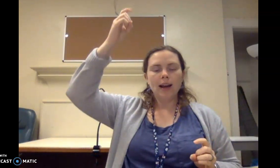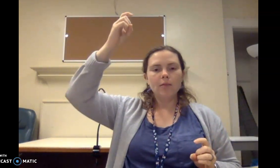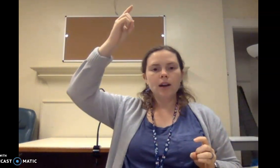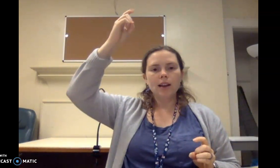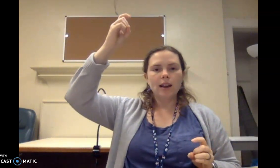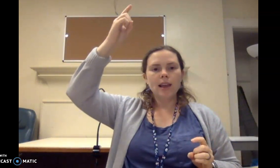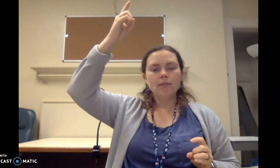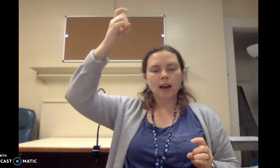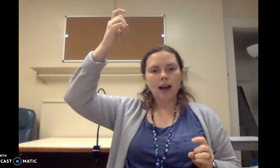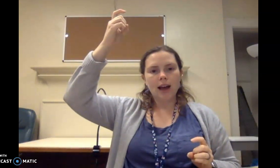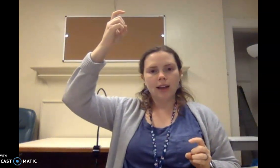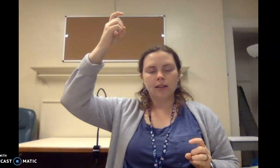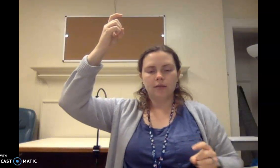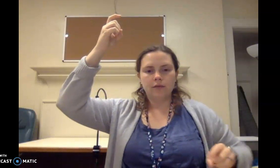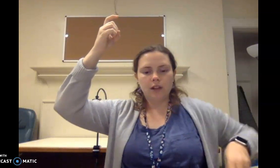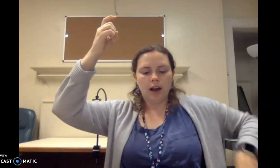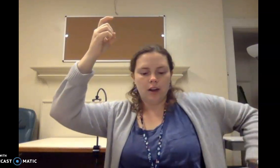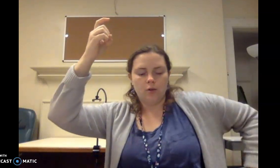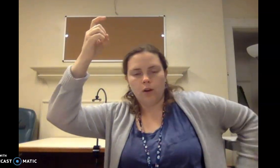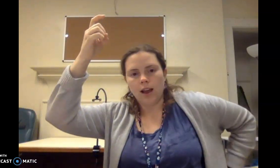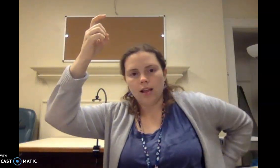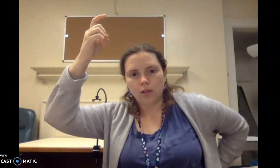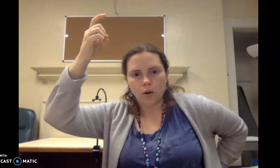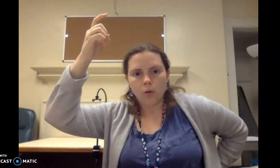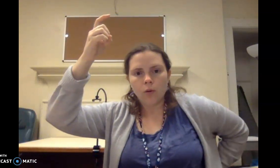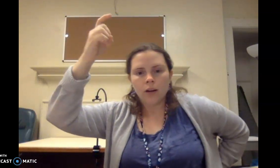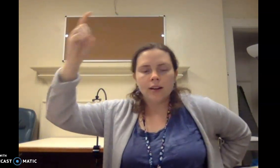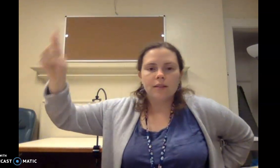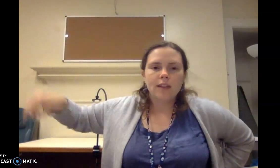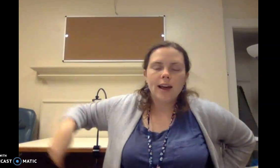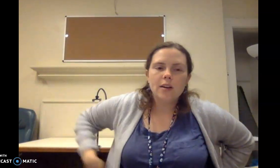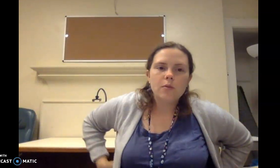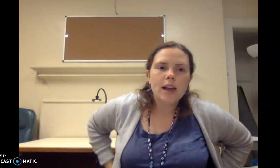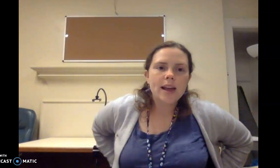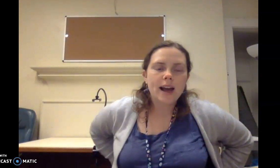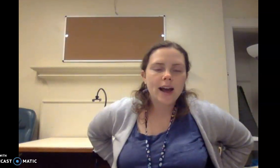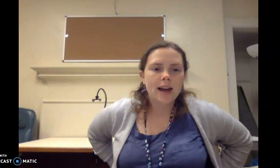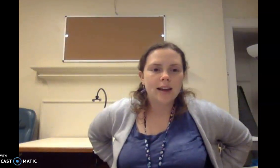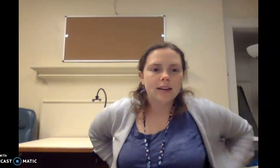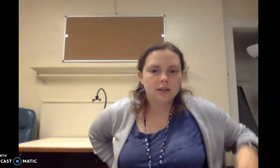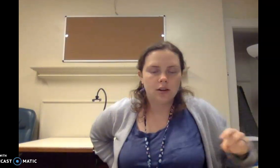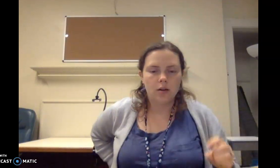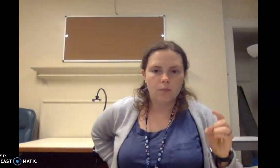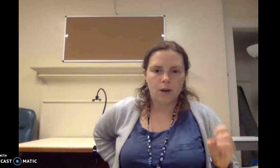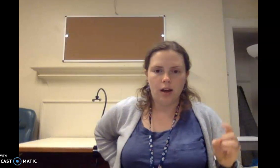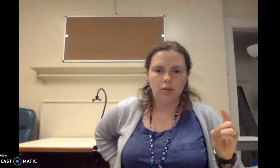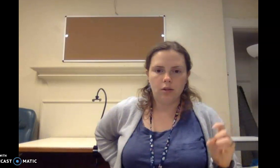and one named High. Fly away, Low. Fly away, High. Come back,